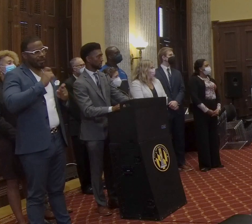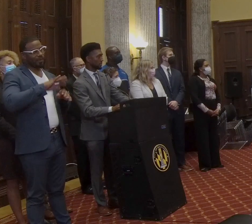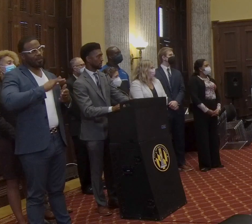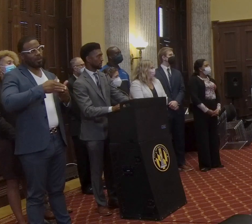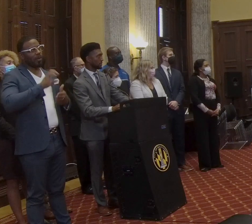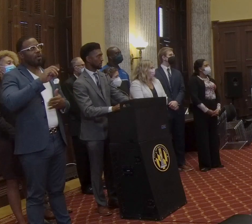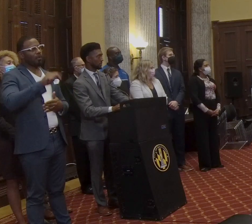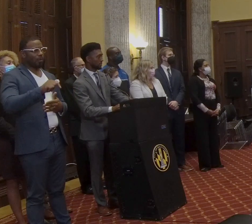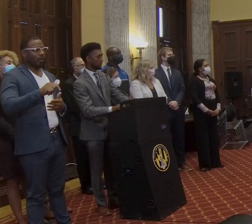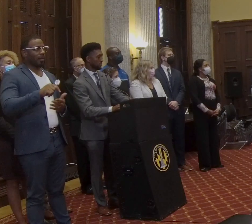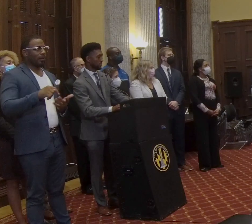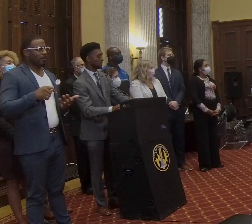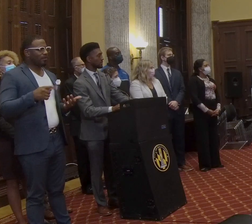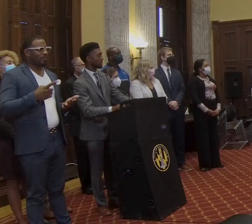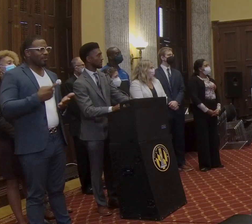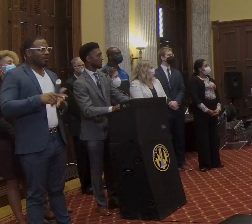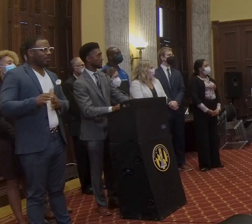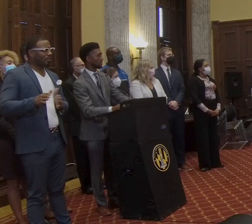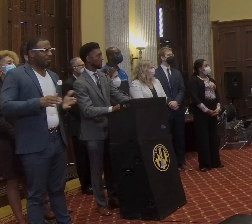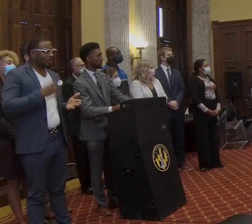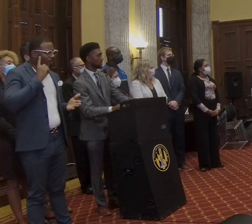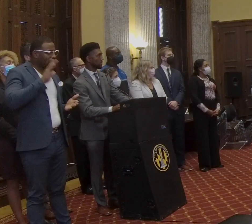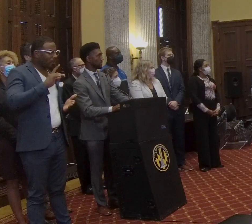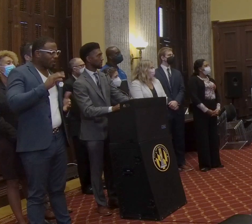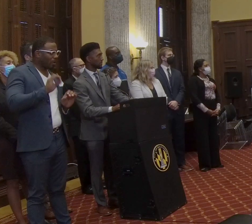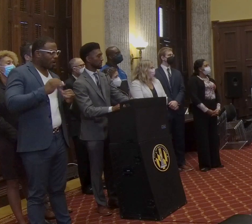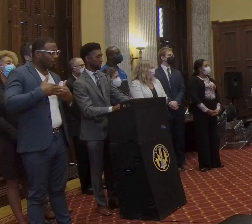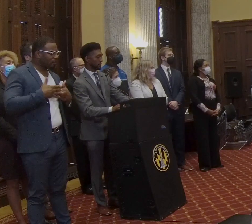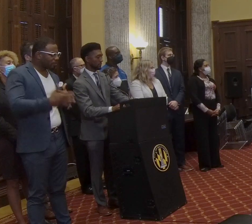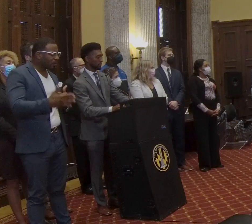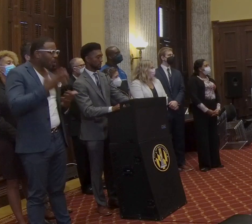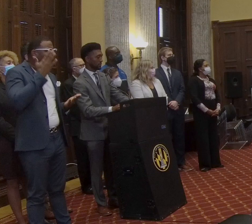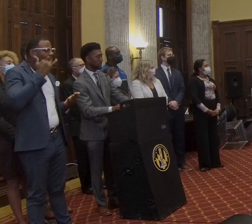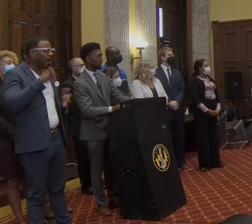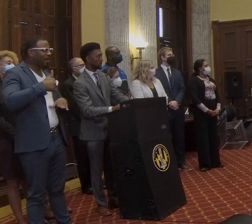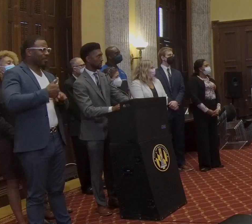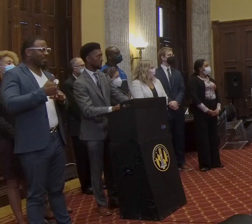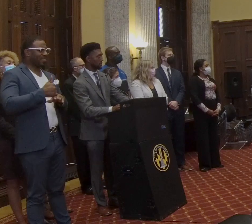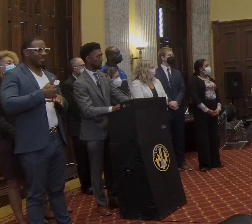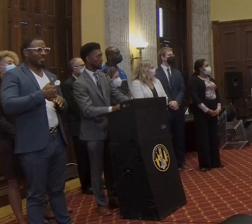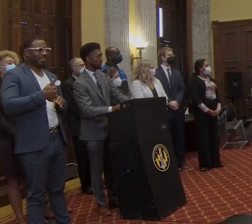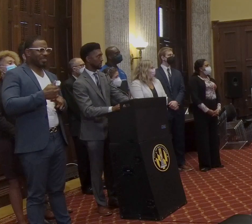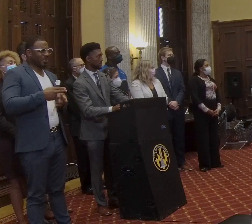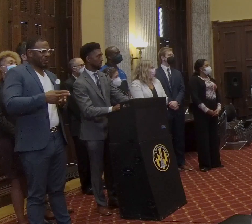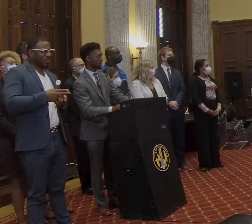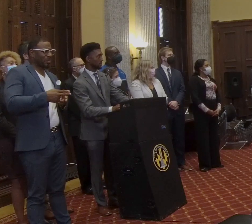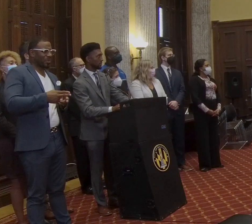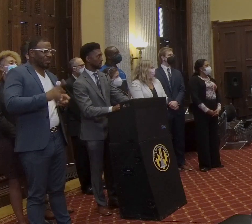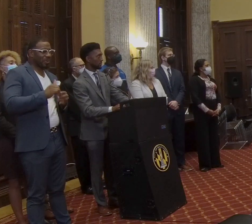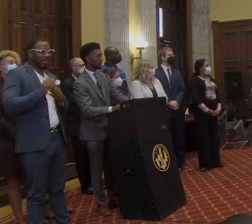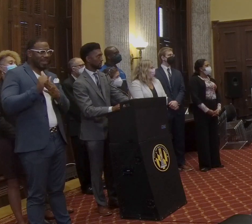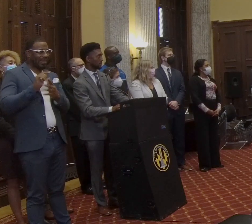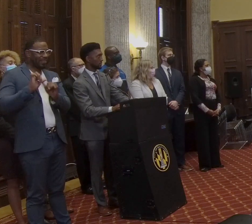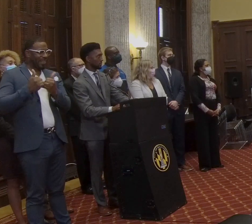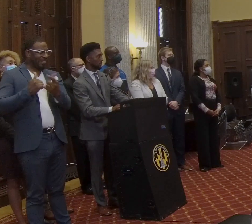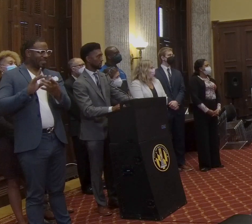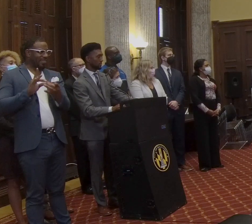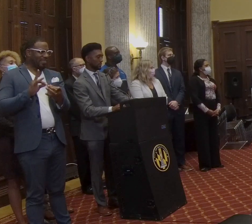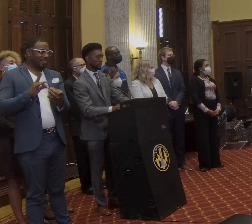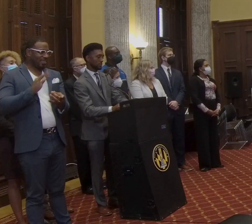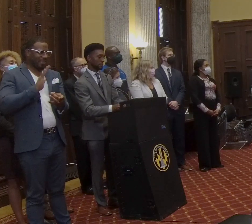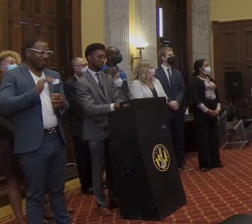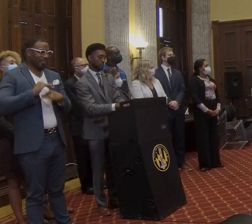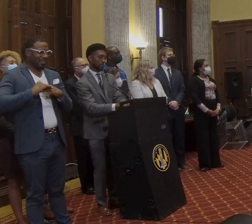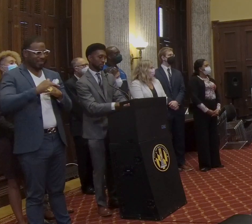of overtime. What is the plan from your office moving forward, and why put in a place short-term when the leader of an agency says was